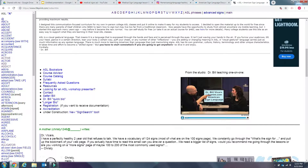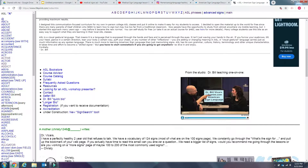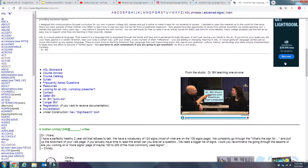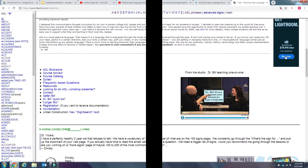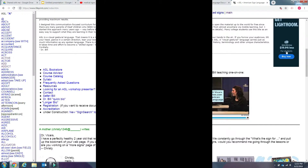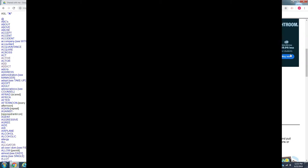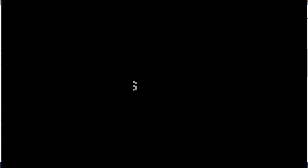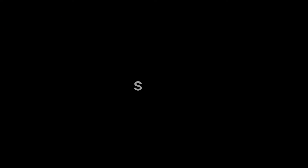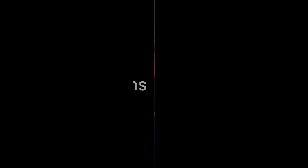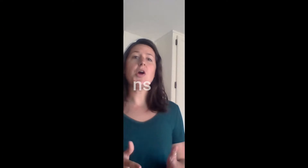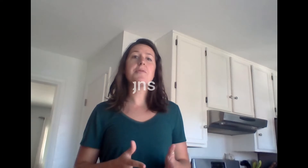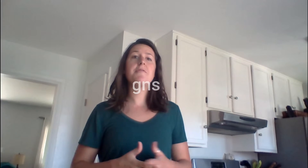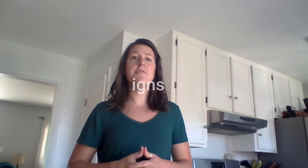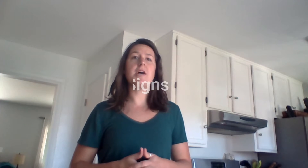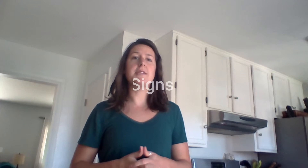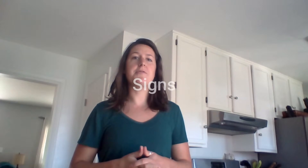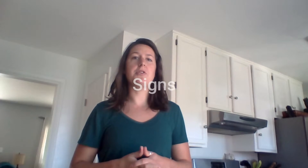things that I've learned. I'll start with a few signs first.